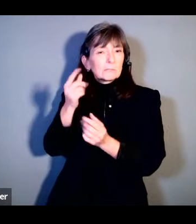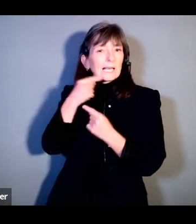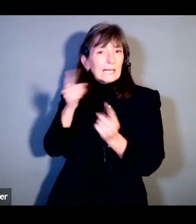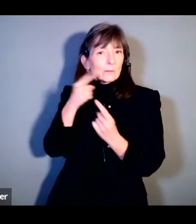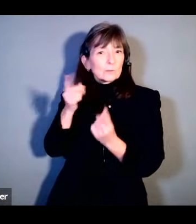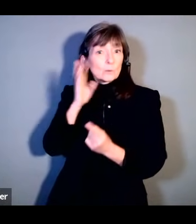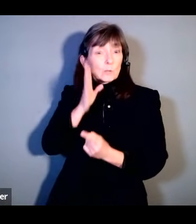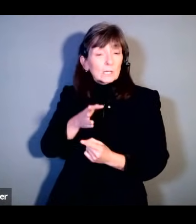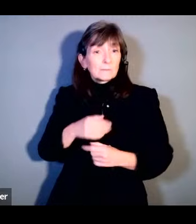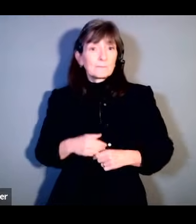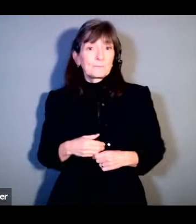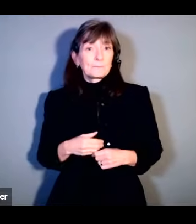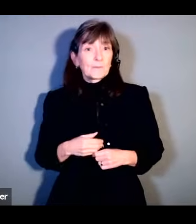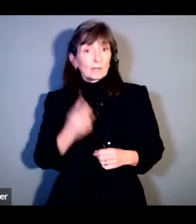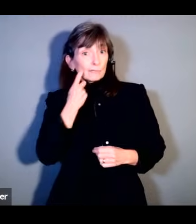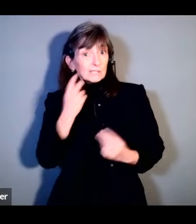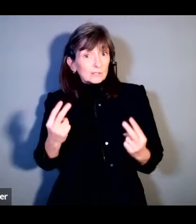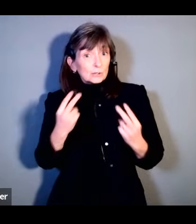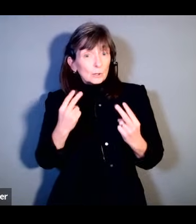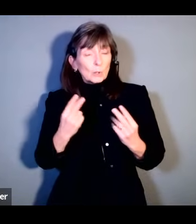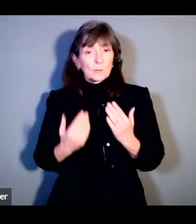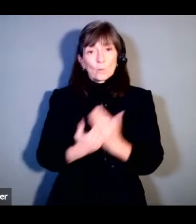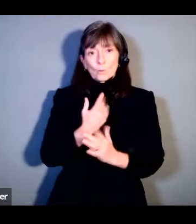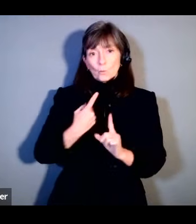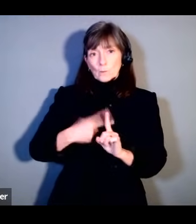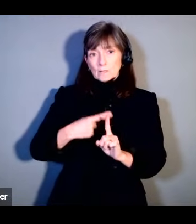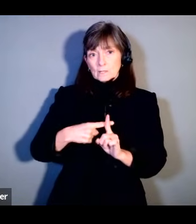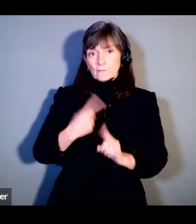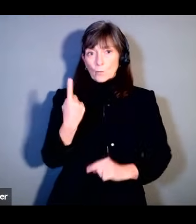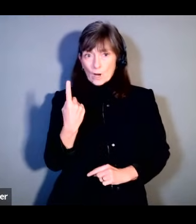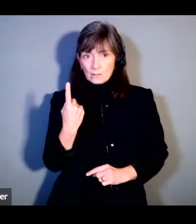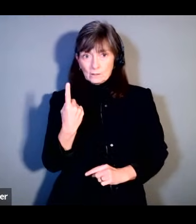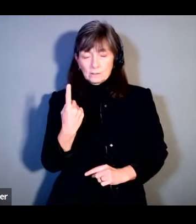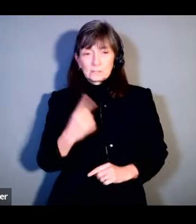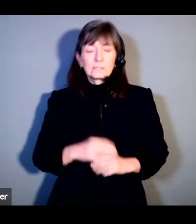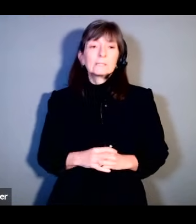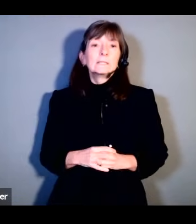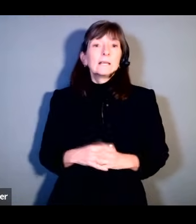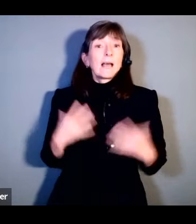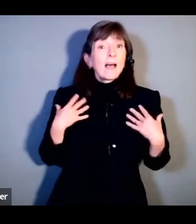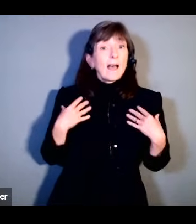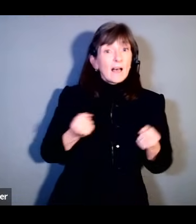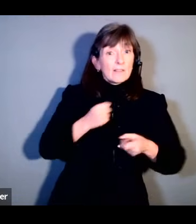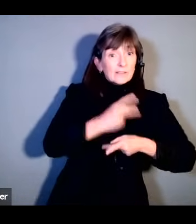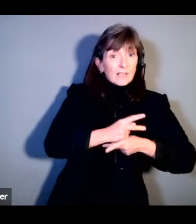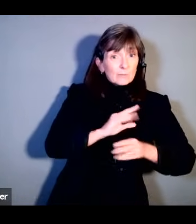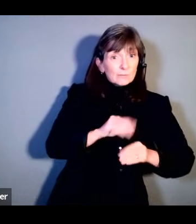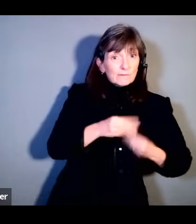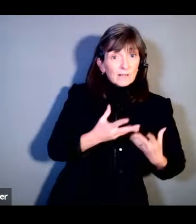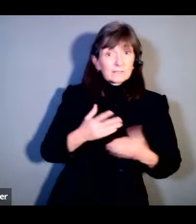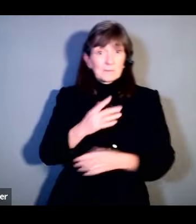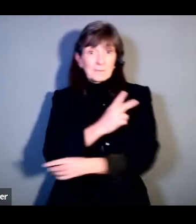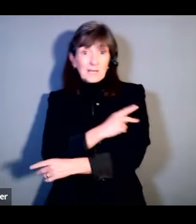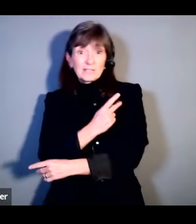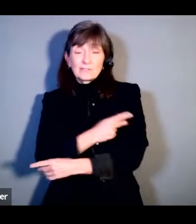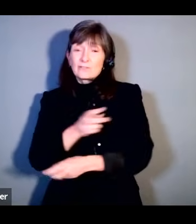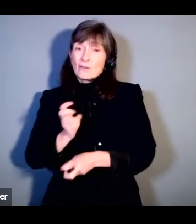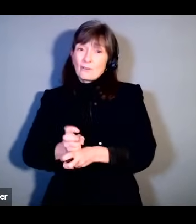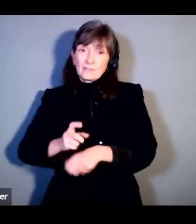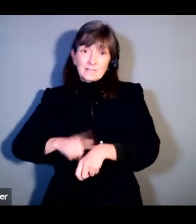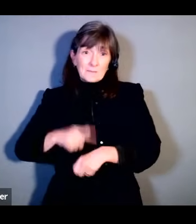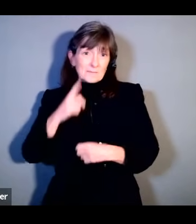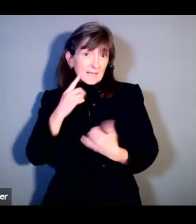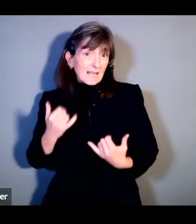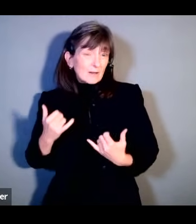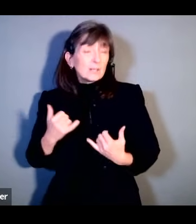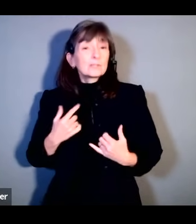new case of COVID-19 in our province. This is a very difficult time for both healthcare providers and patients, and now more than ever, we need to